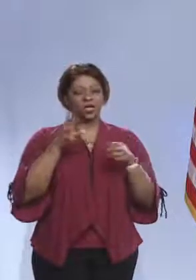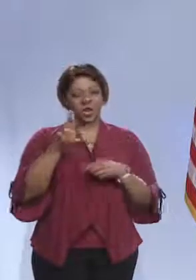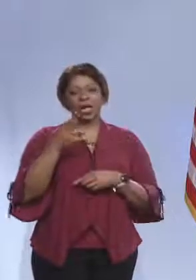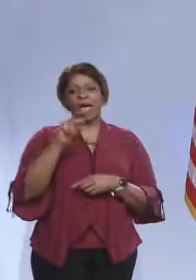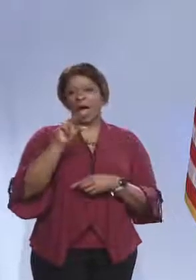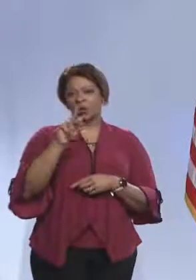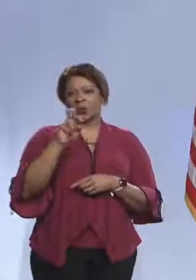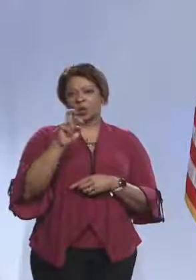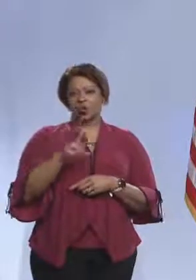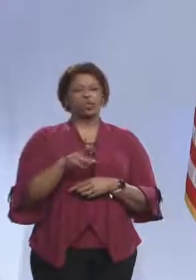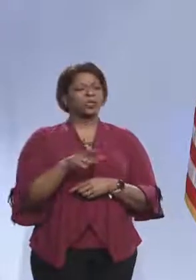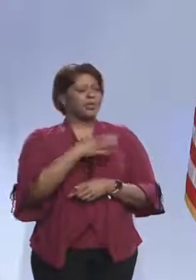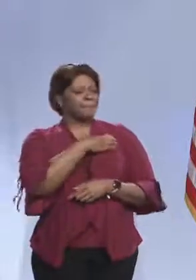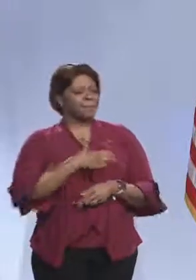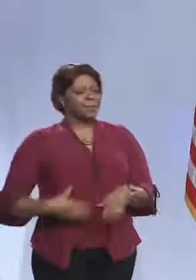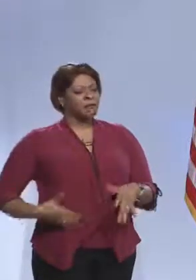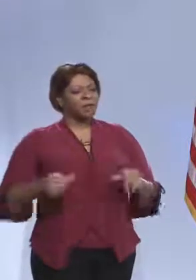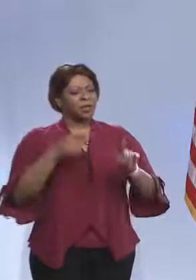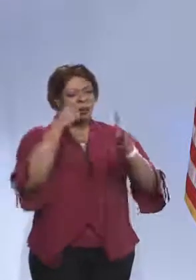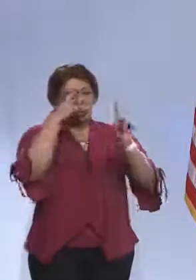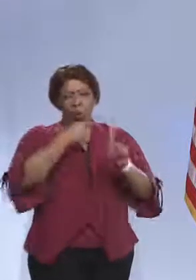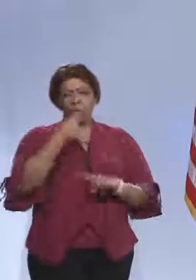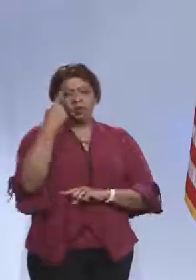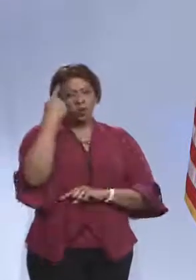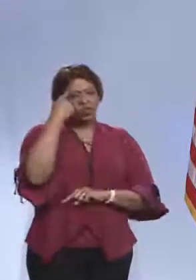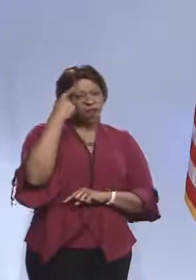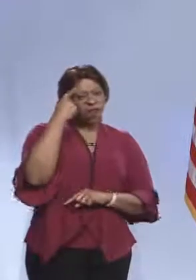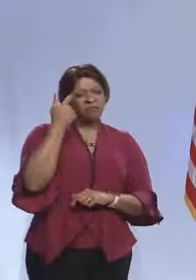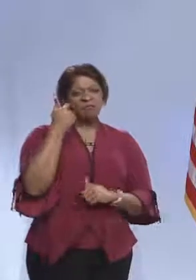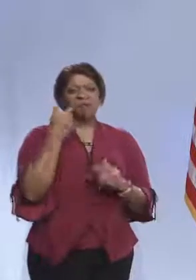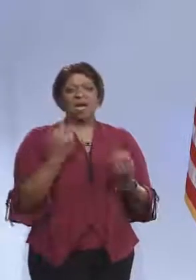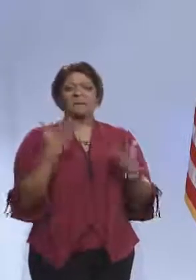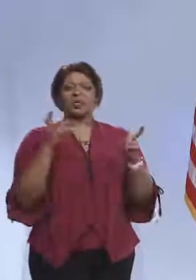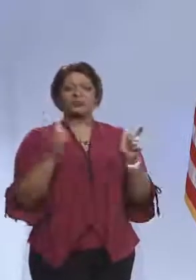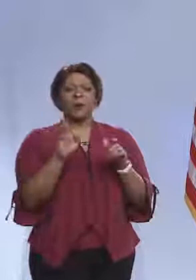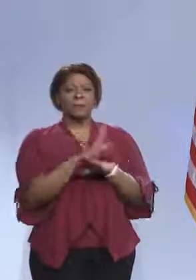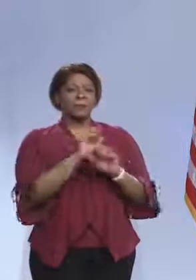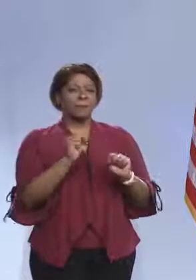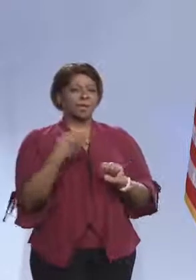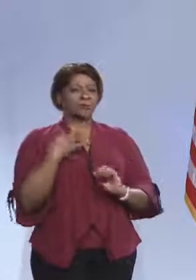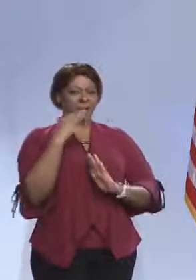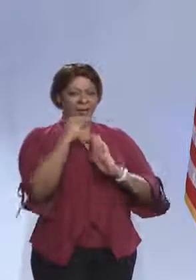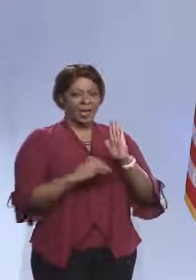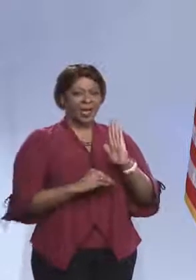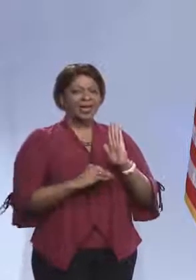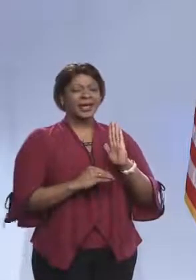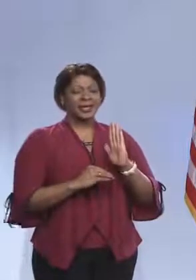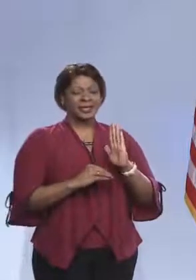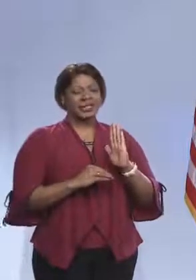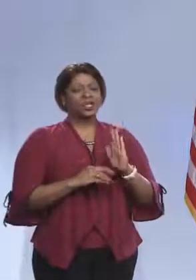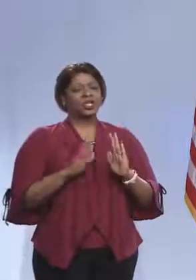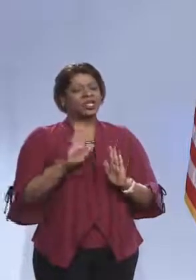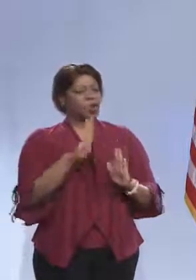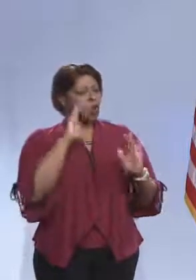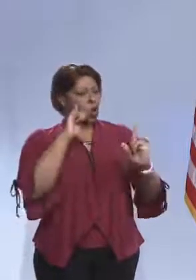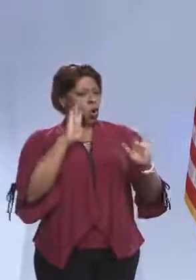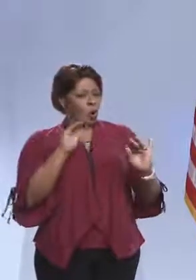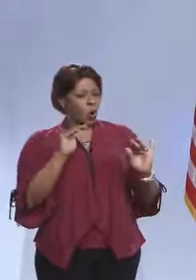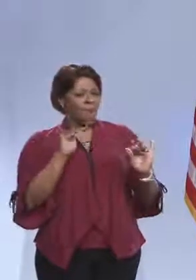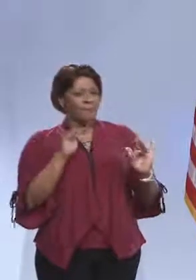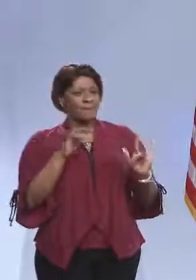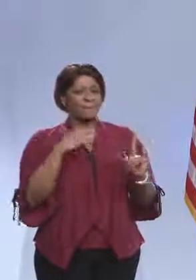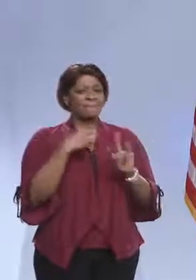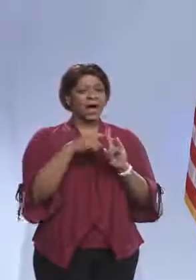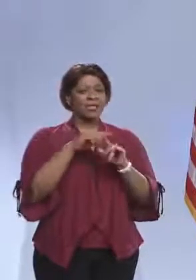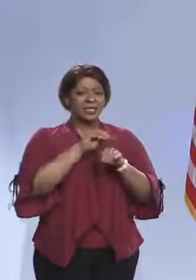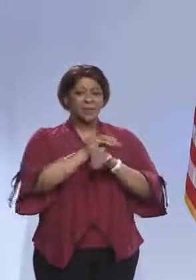Mayor, do you have any goals or thoughts of how many small businesses might apply, and just your hope of the positive